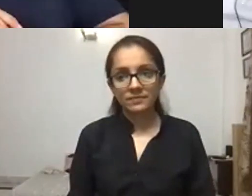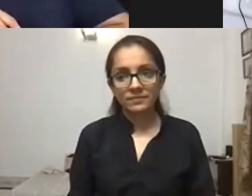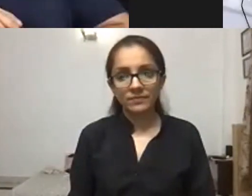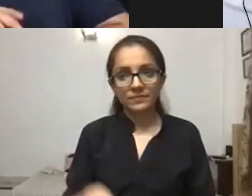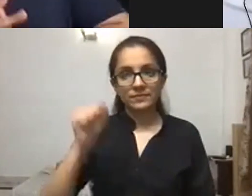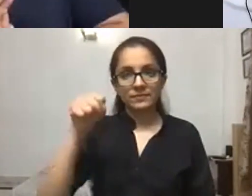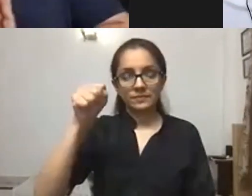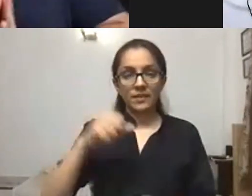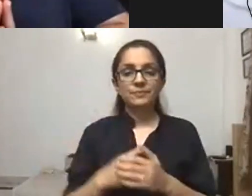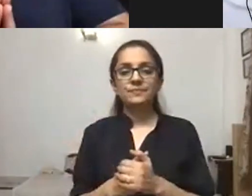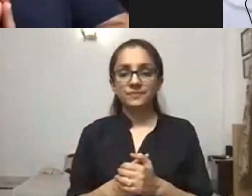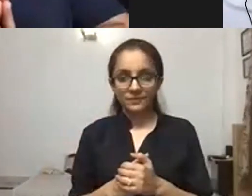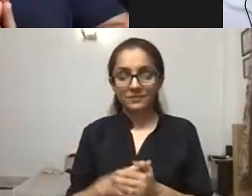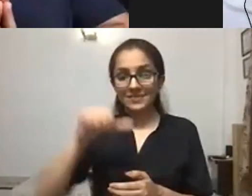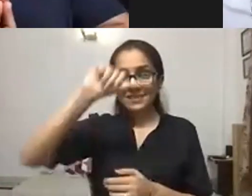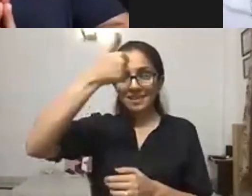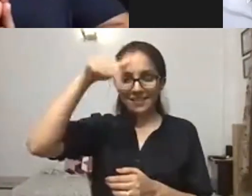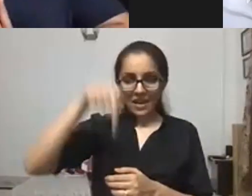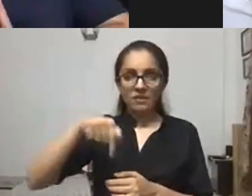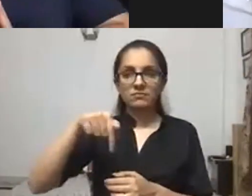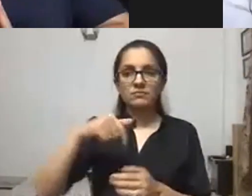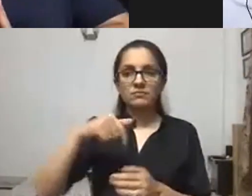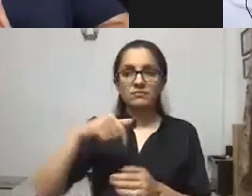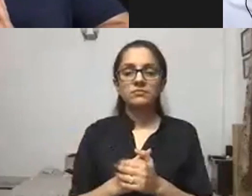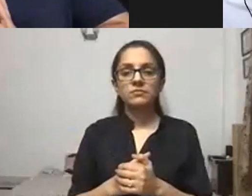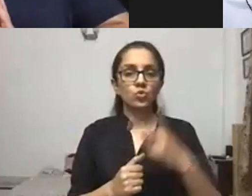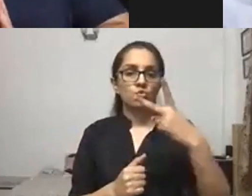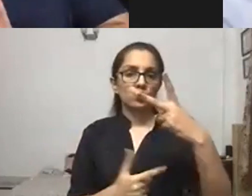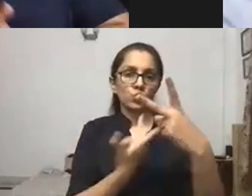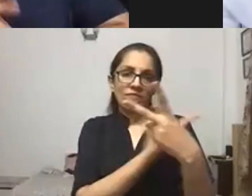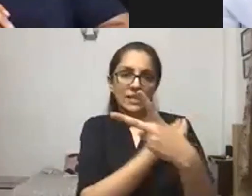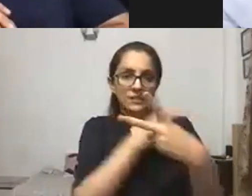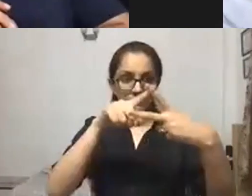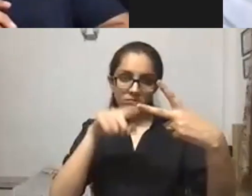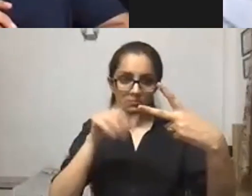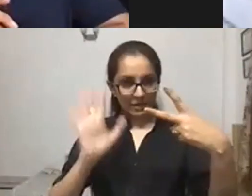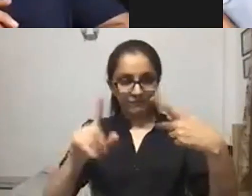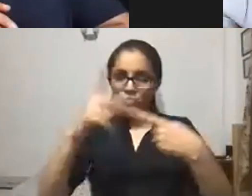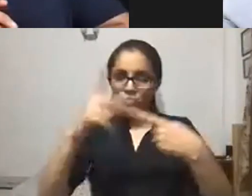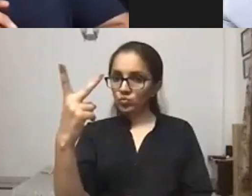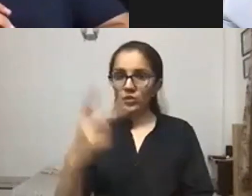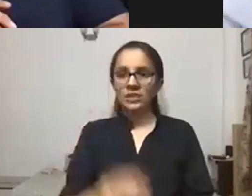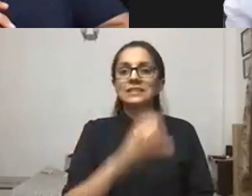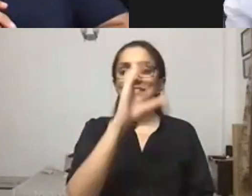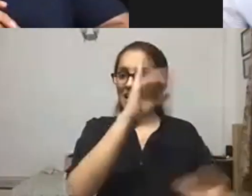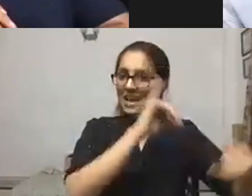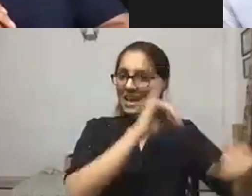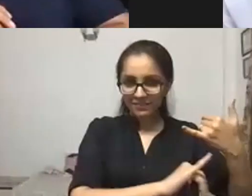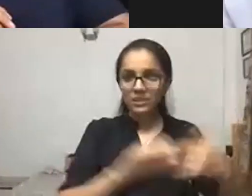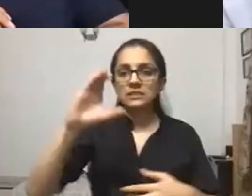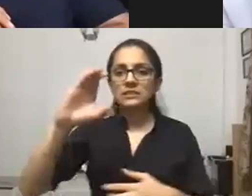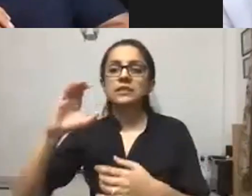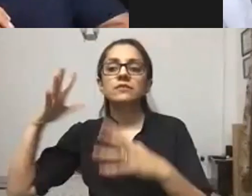Yeah. So in India, we have two vaccines, right? As of now, Covaxin and